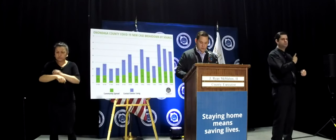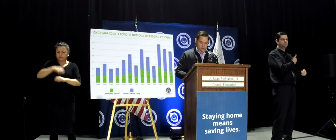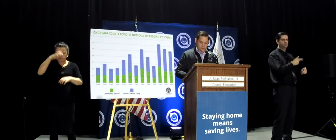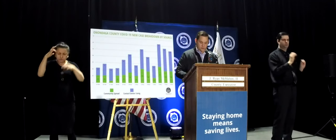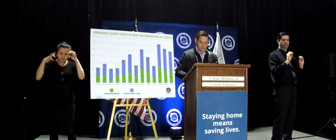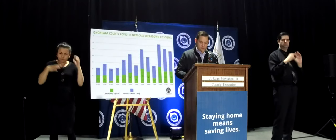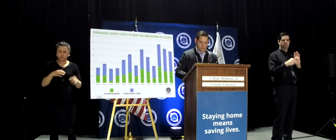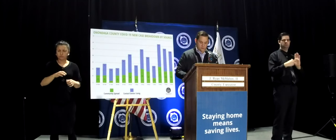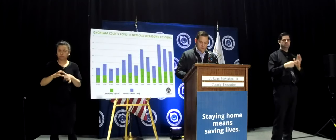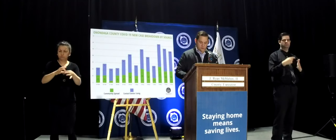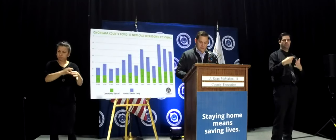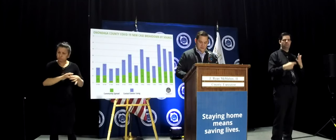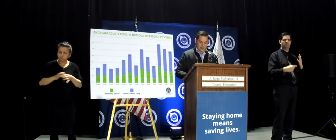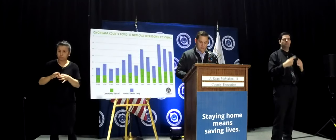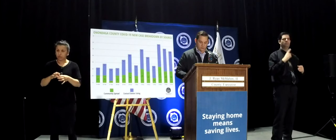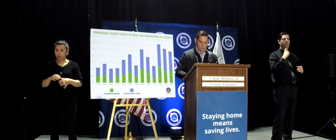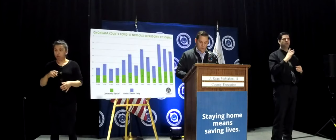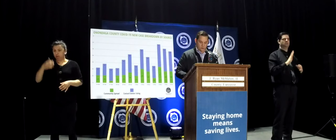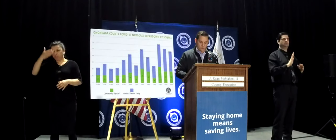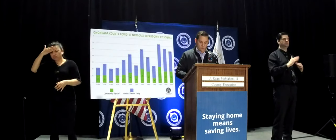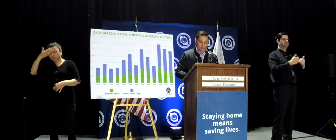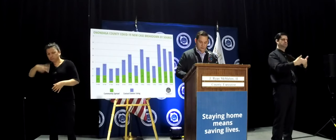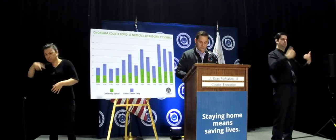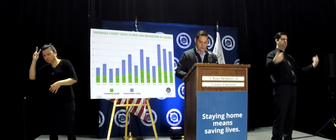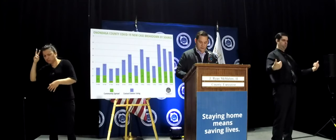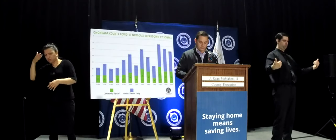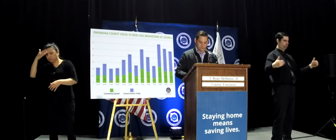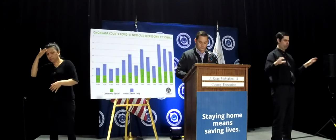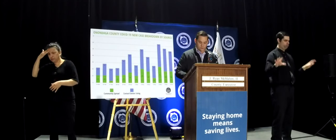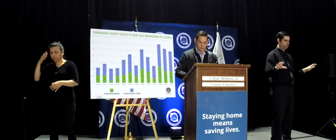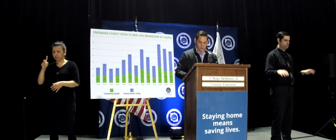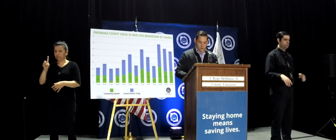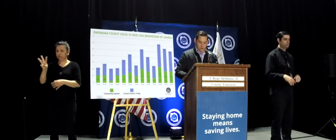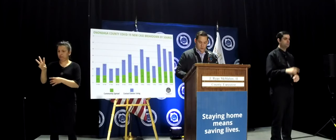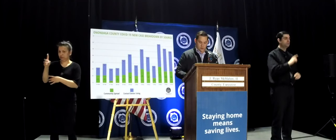Critical condition, we have 13 individuals. That's down from one yesterday.